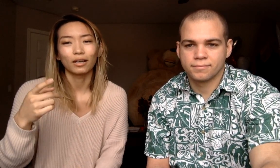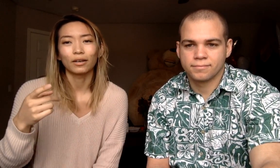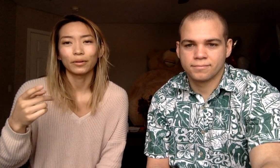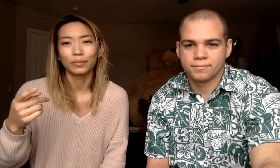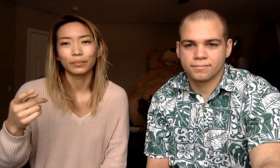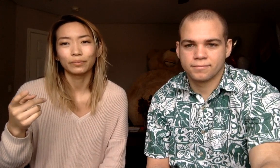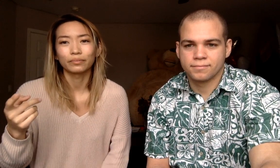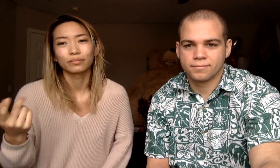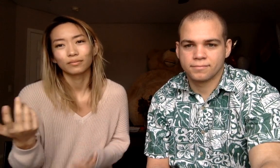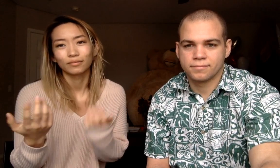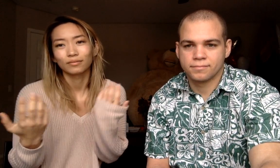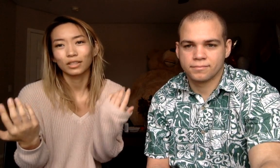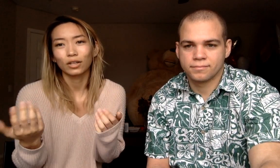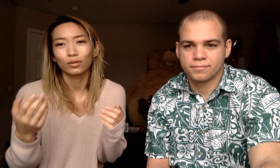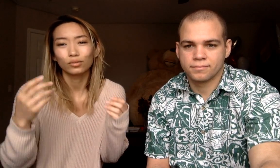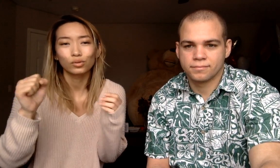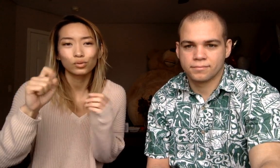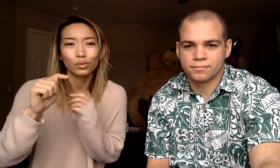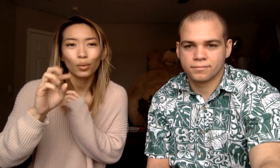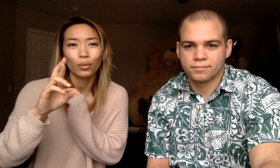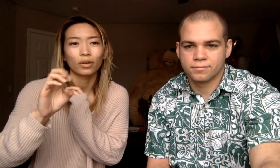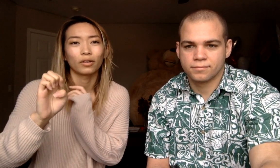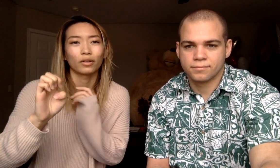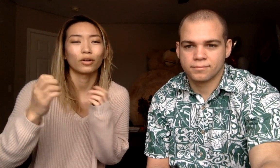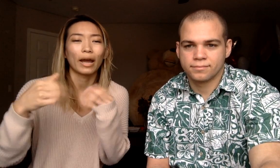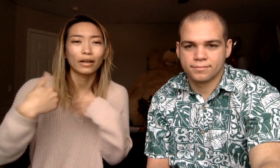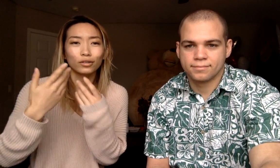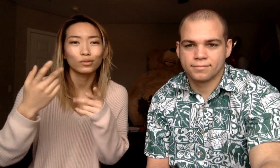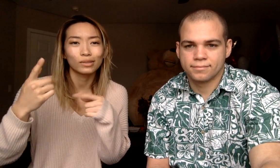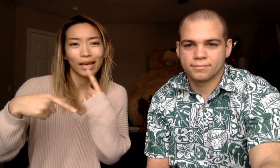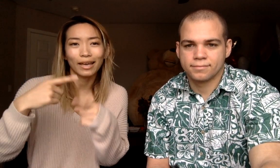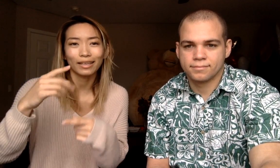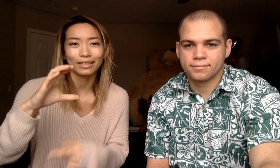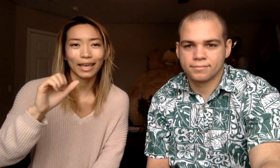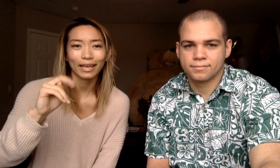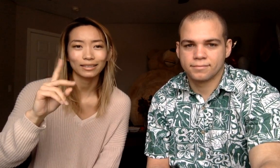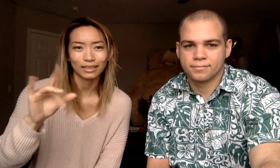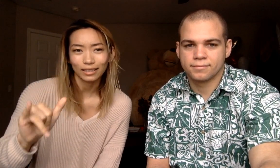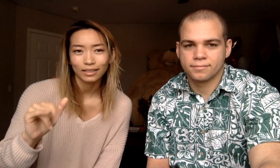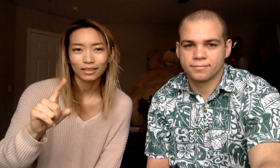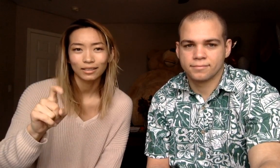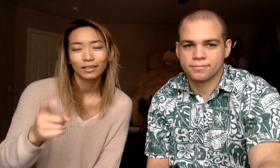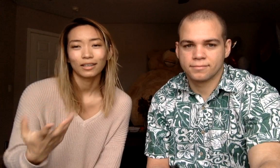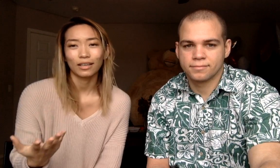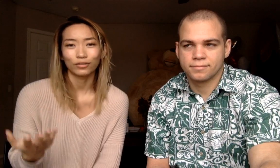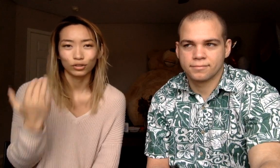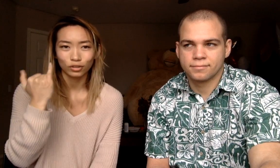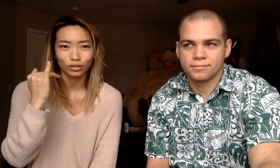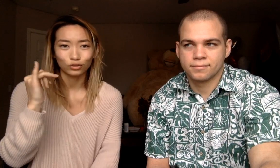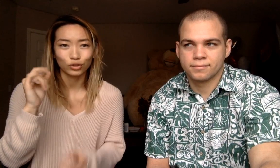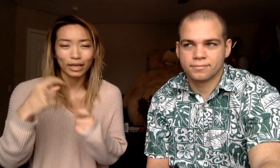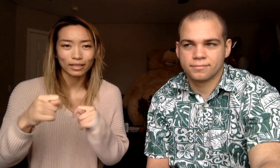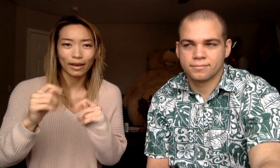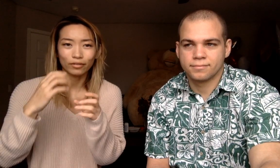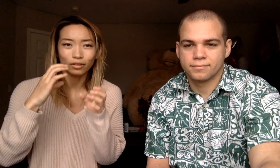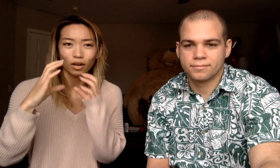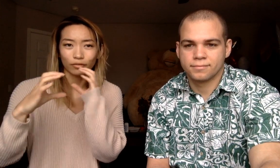um, you know, store? Or how do you sign candy? If you're trying to have a